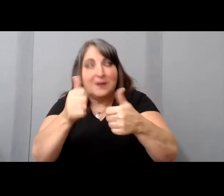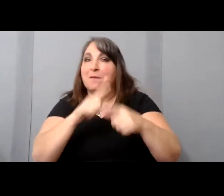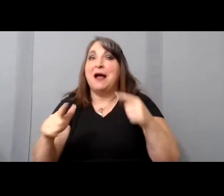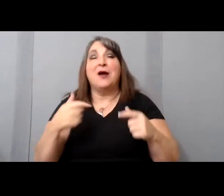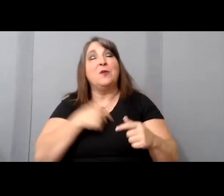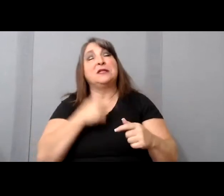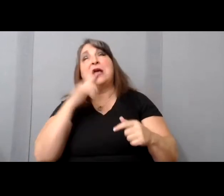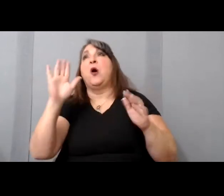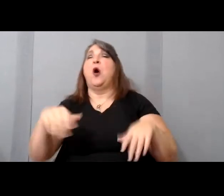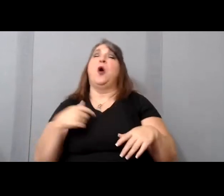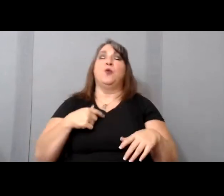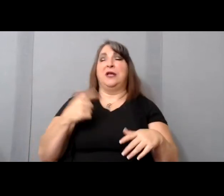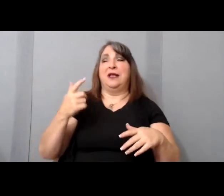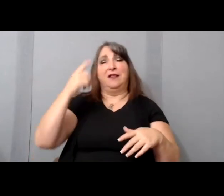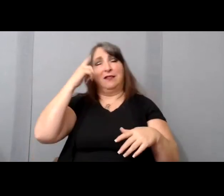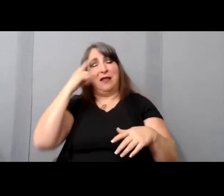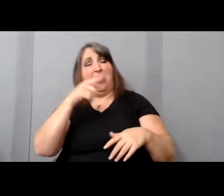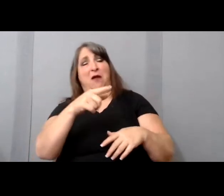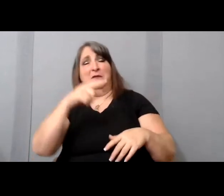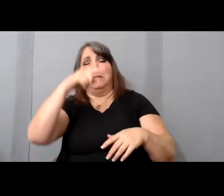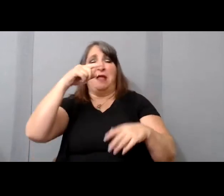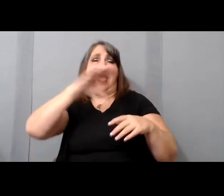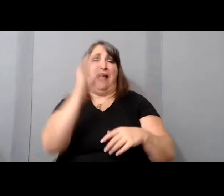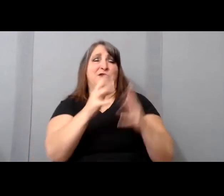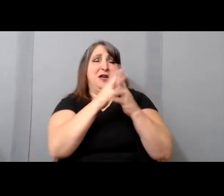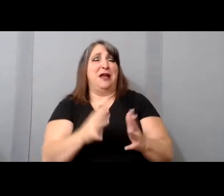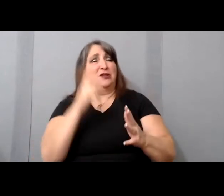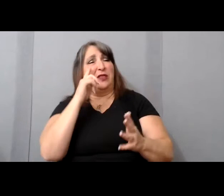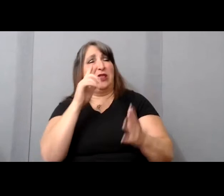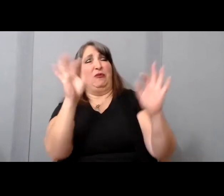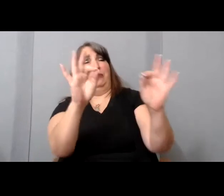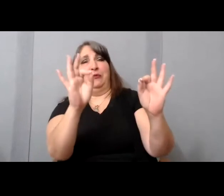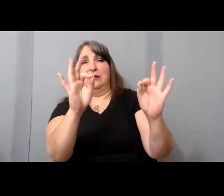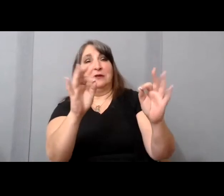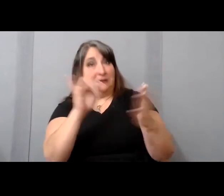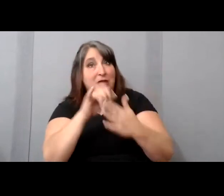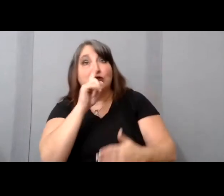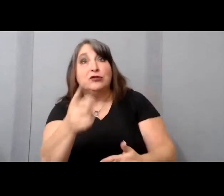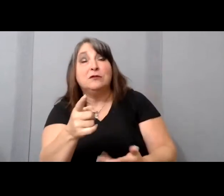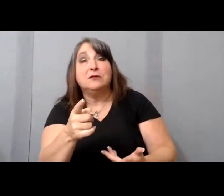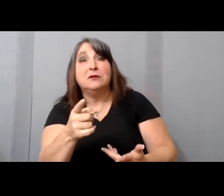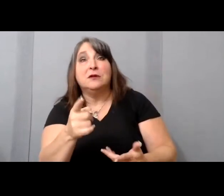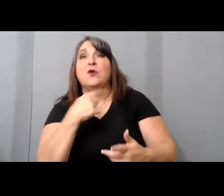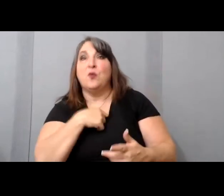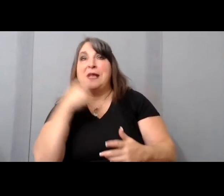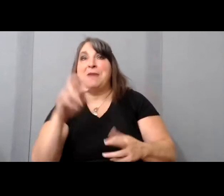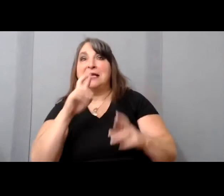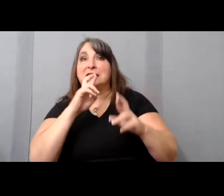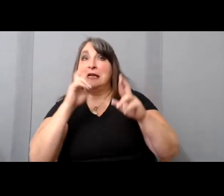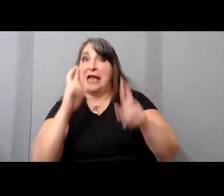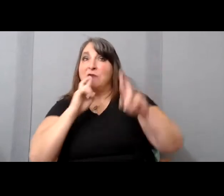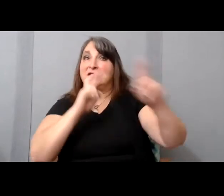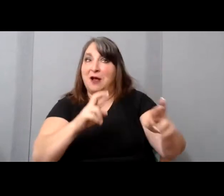years, and people say, oh, we've taken African Americans for granted. That is true. And how do we respond to that? We have to respond in terms of